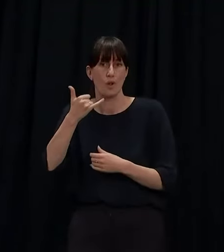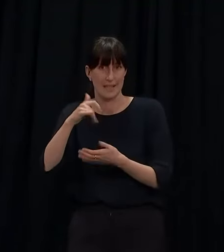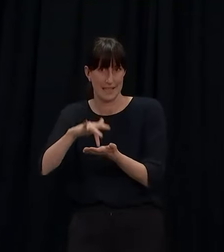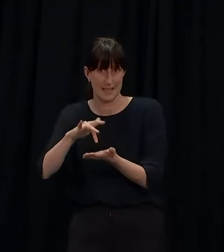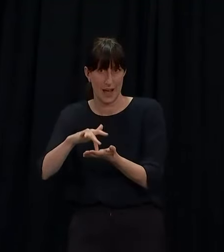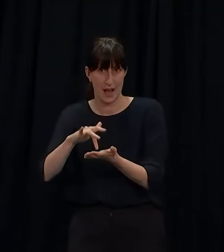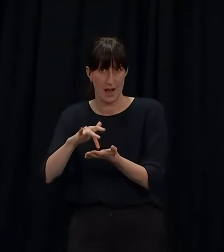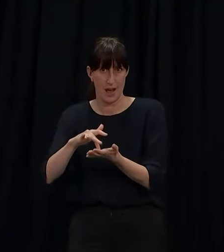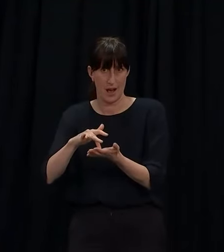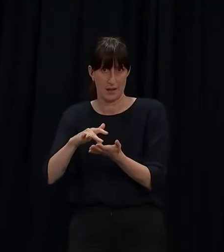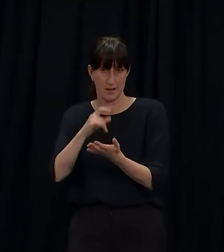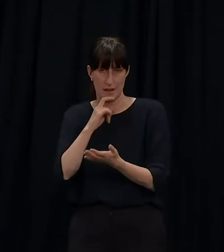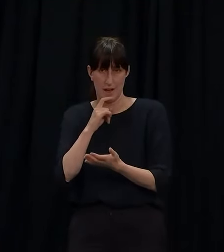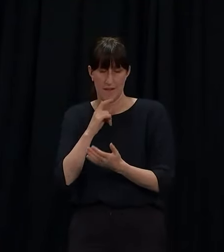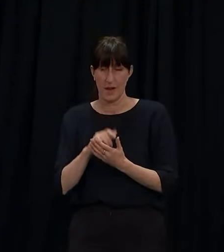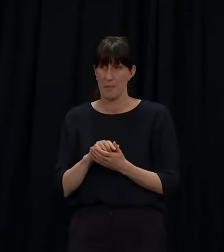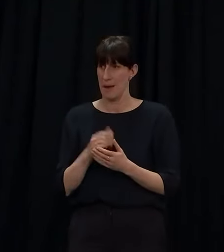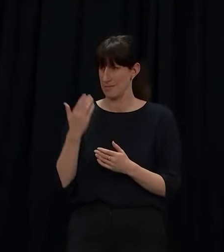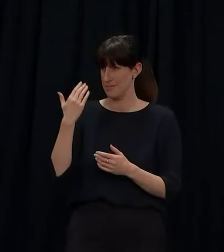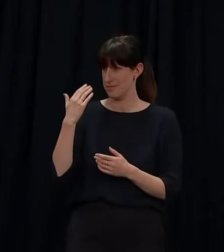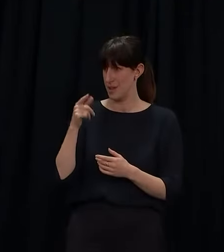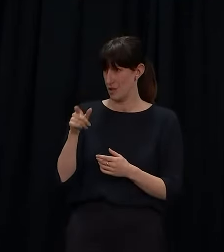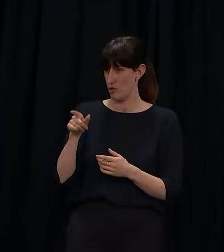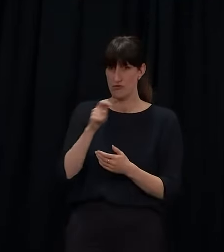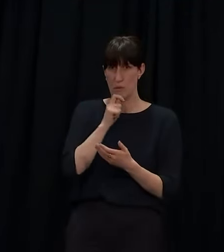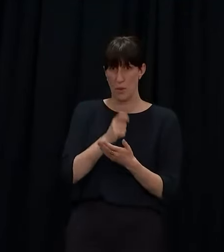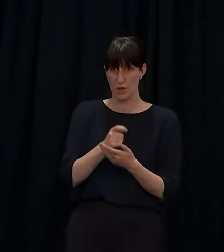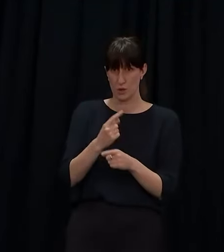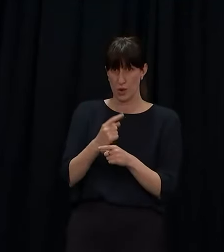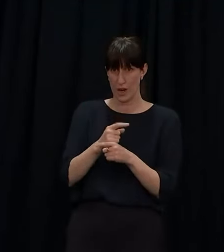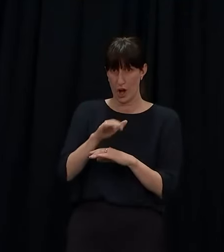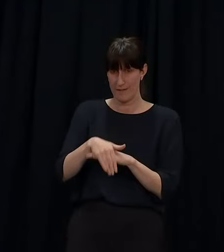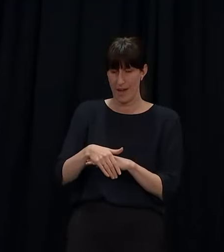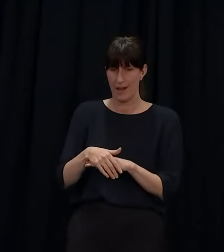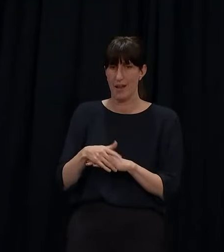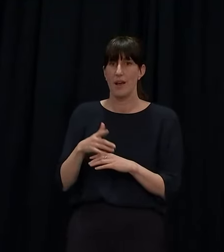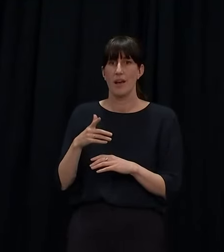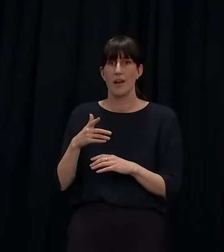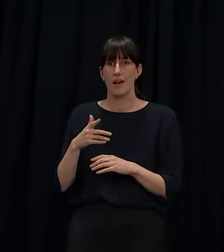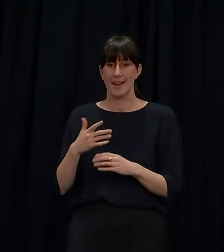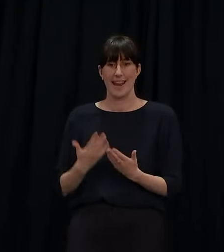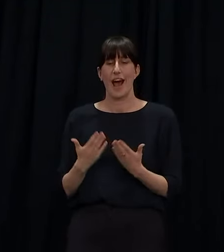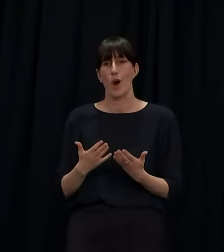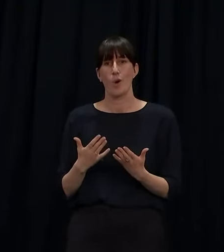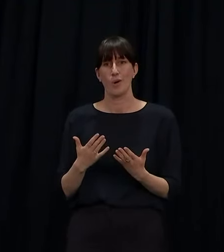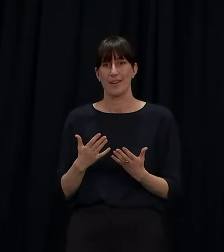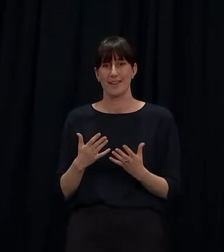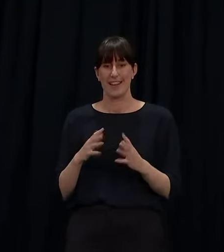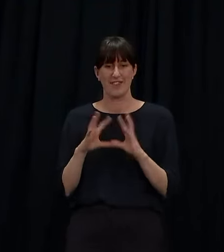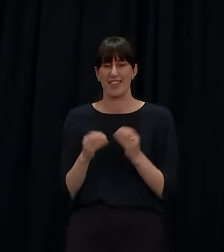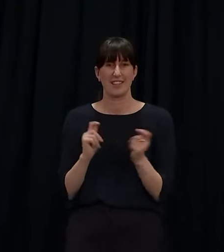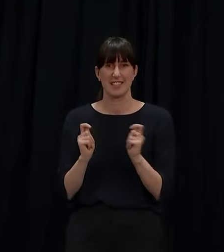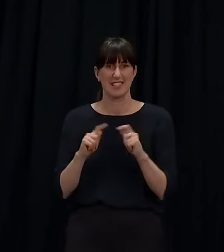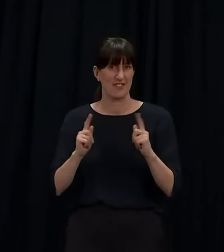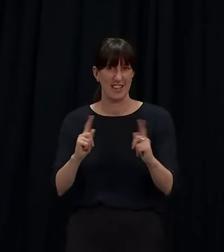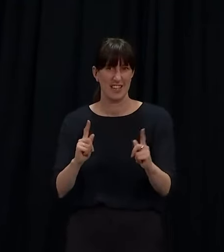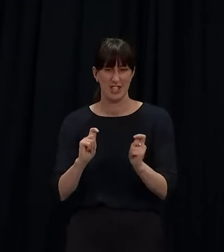that even at the time those reports were written, we have now vastly changed the way that we're dealing with contacts. We've got